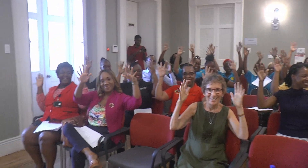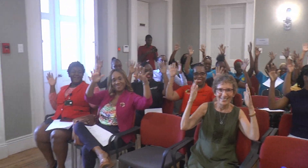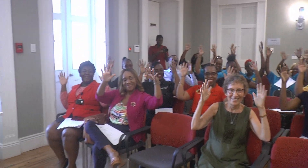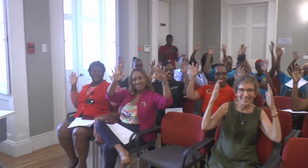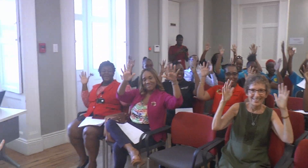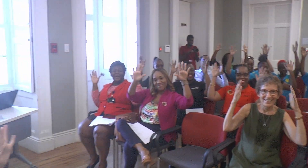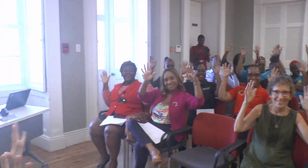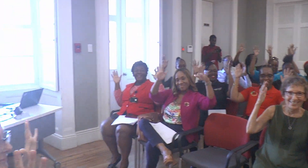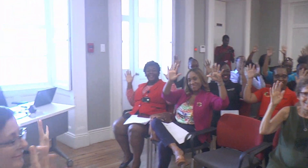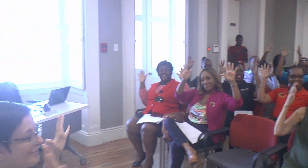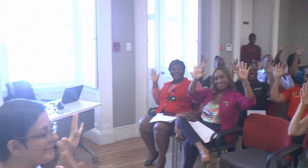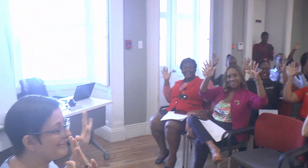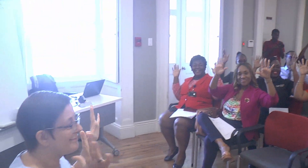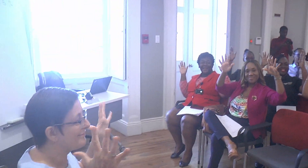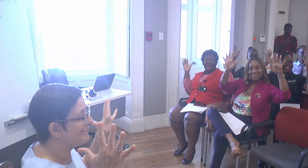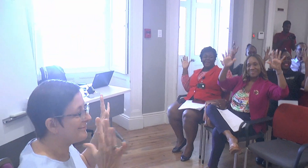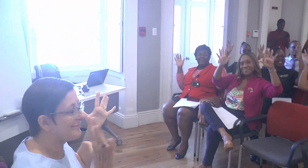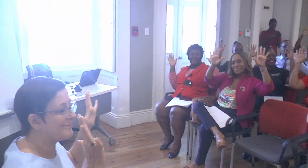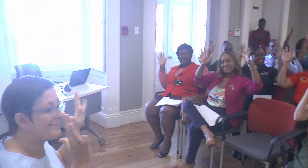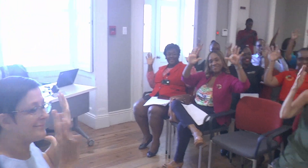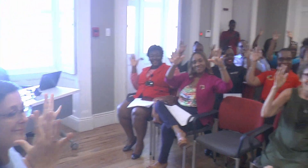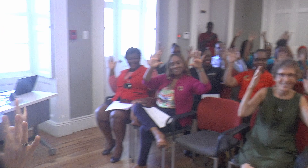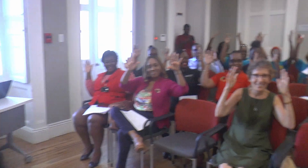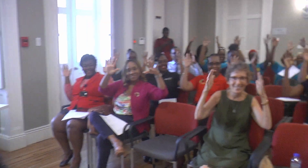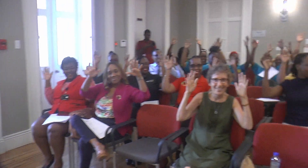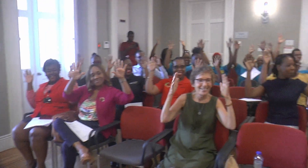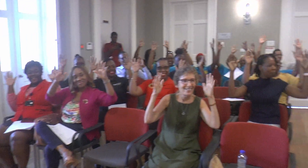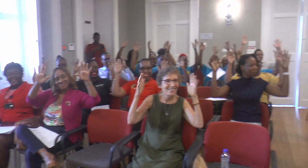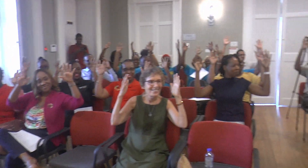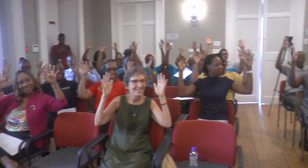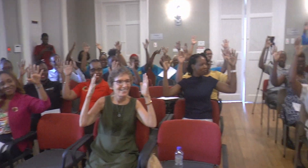Scott and Dario at work.